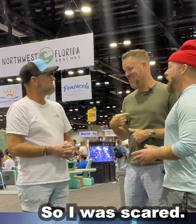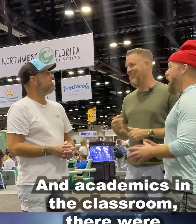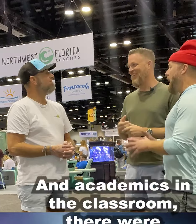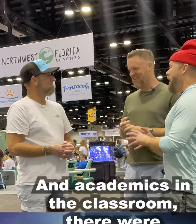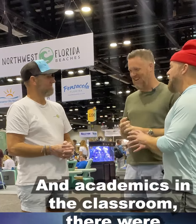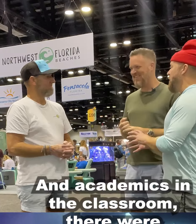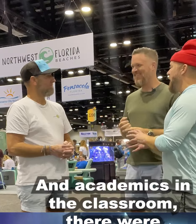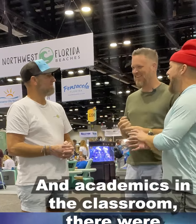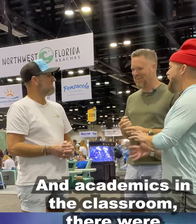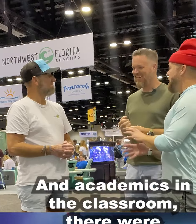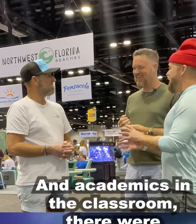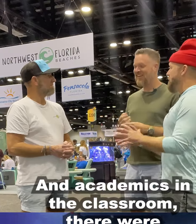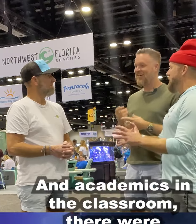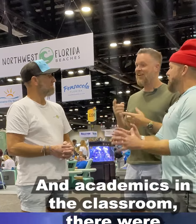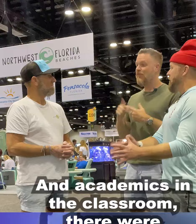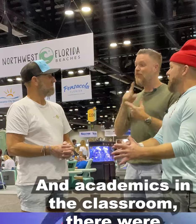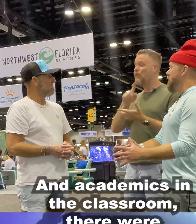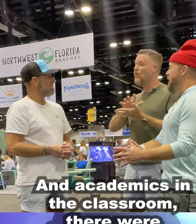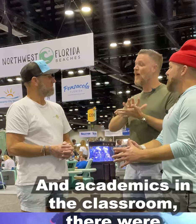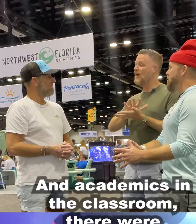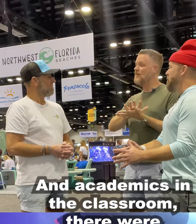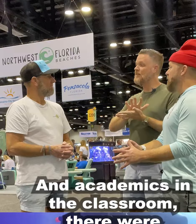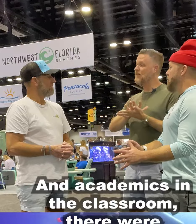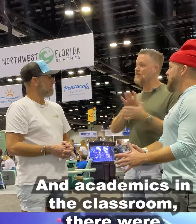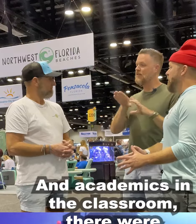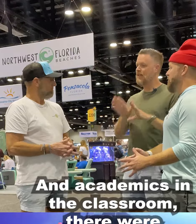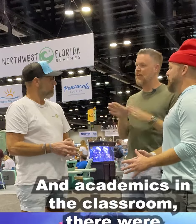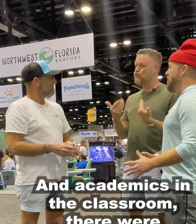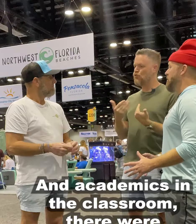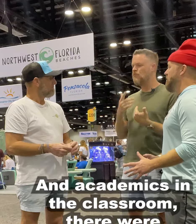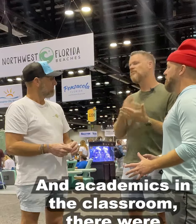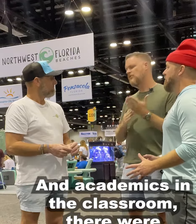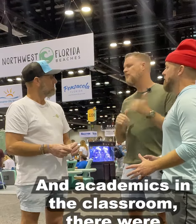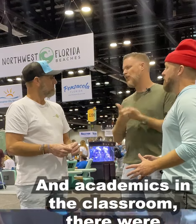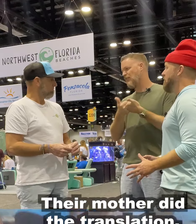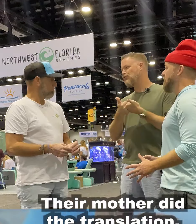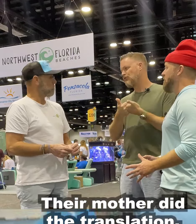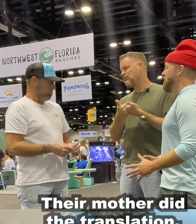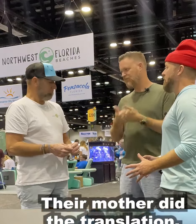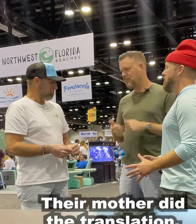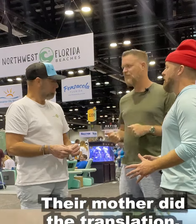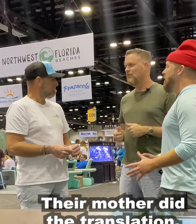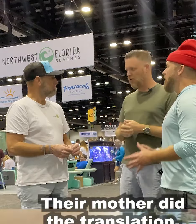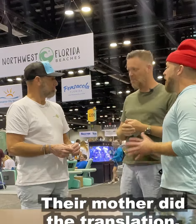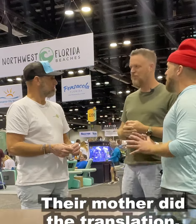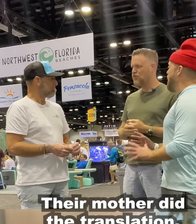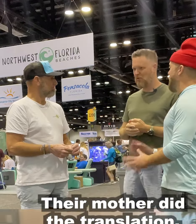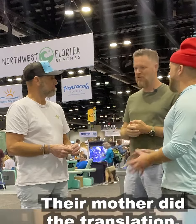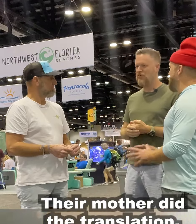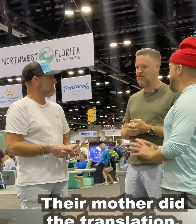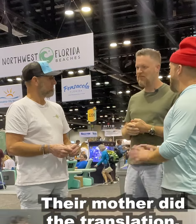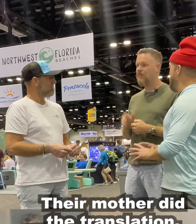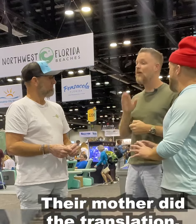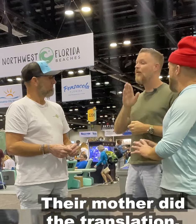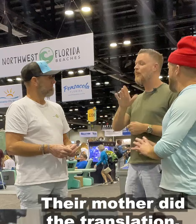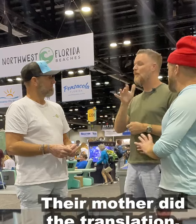Okay. academics in the classroom, there were challenges. Okay. Their mother did the